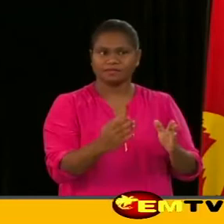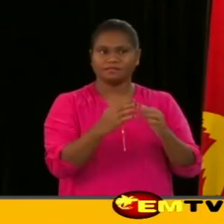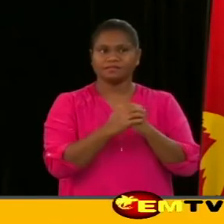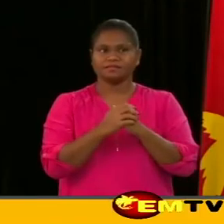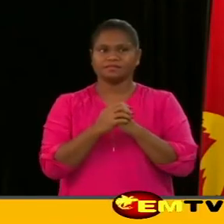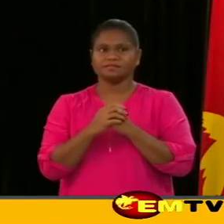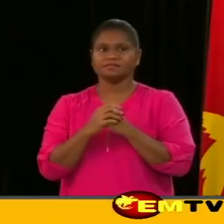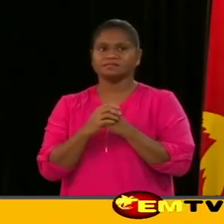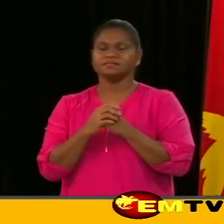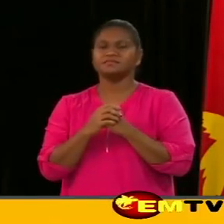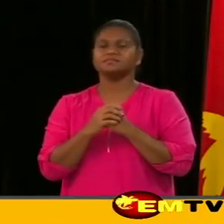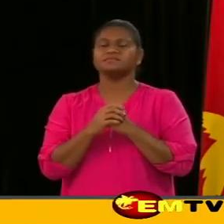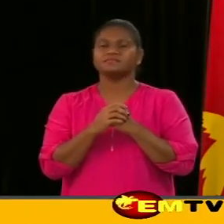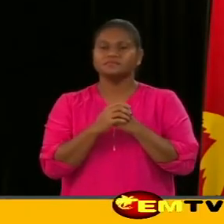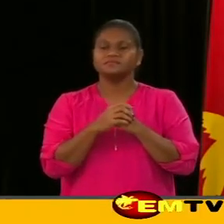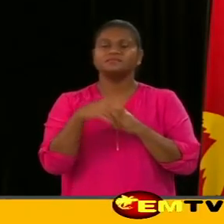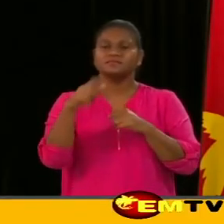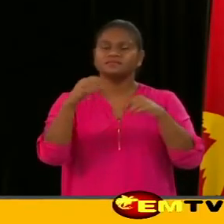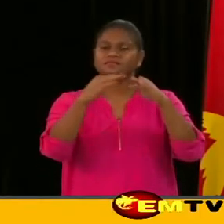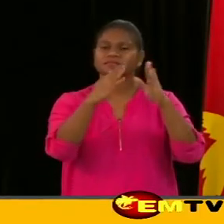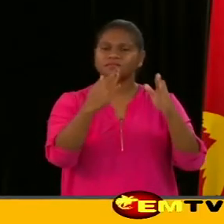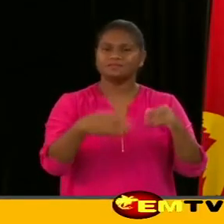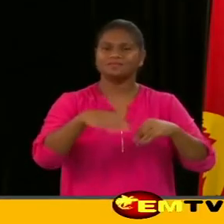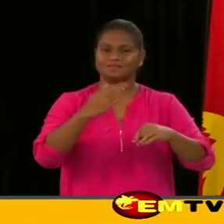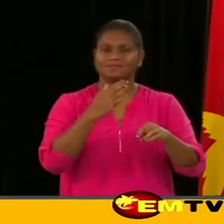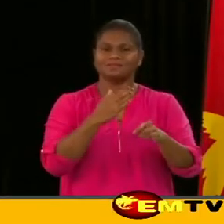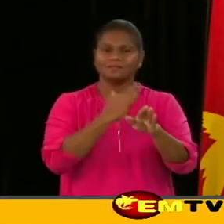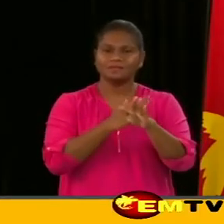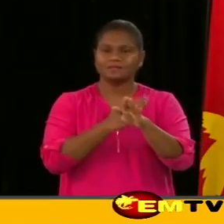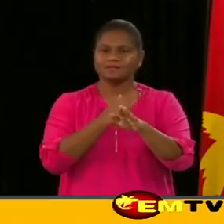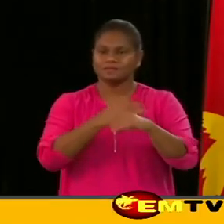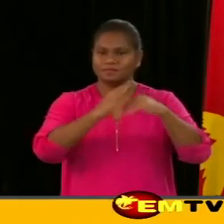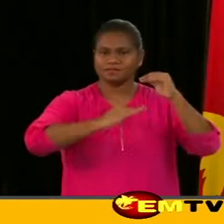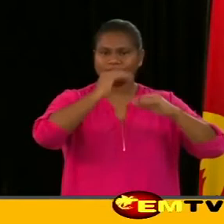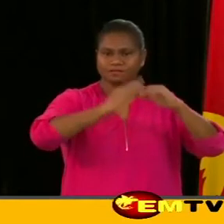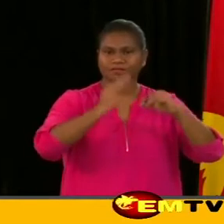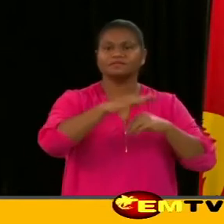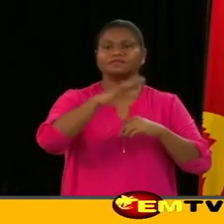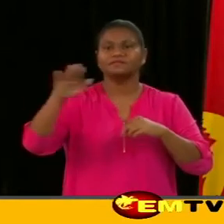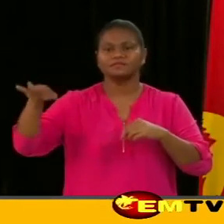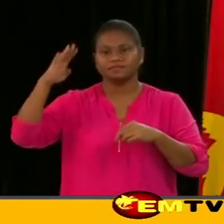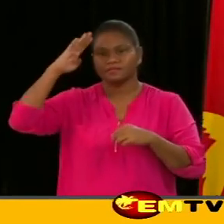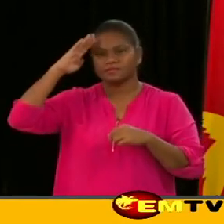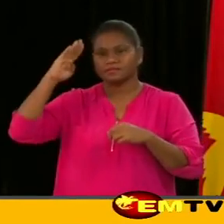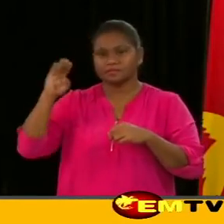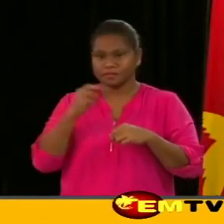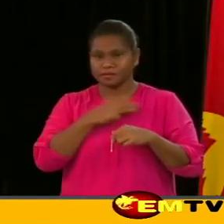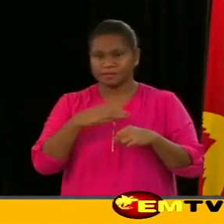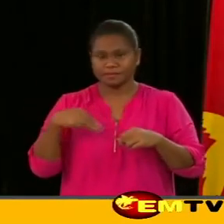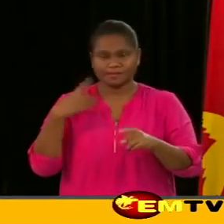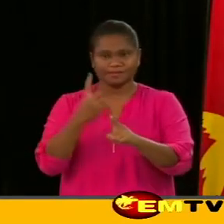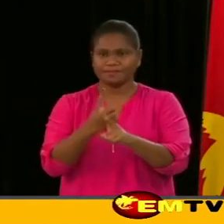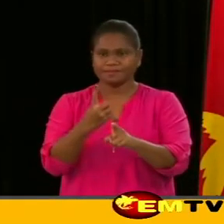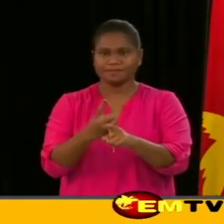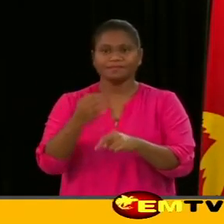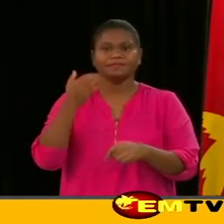isolation facilities are also being worked on throughout the country. As the minister alluded to earlier, COVID-19 is